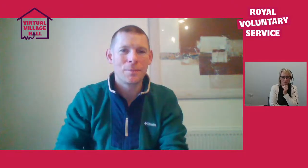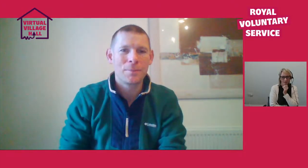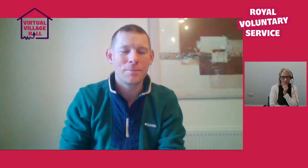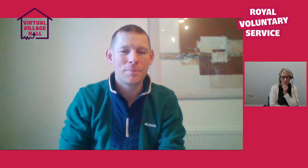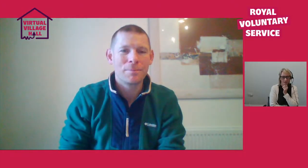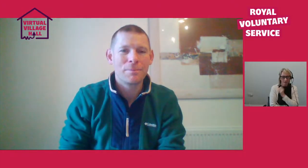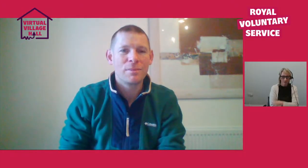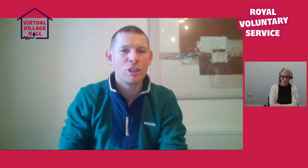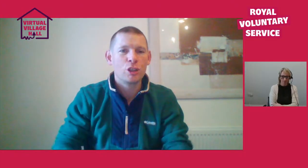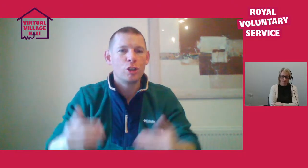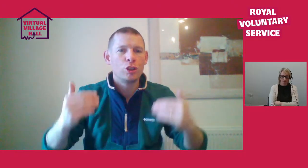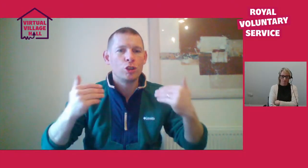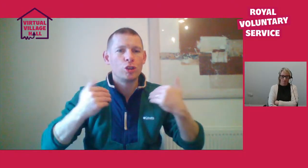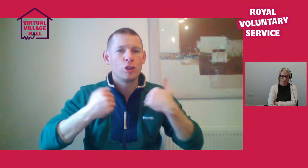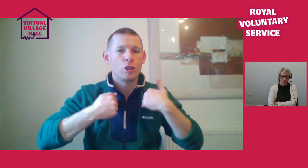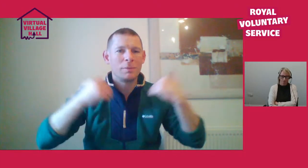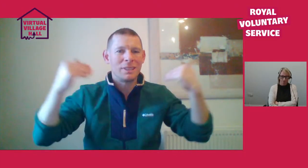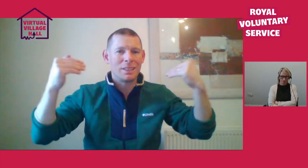gymnastics,